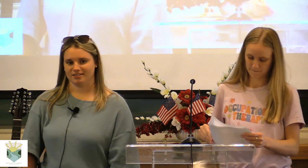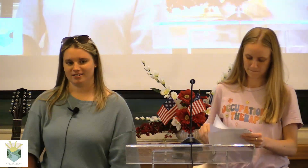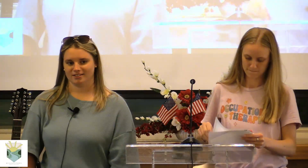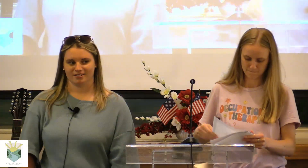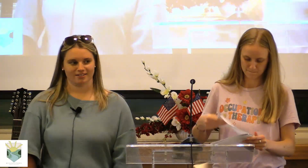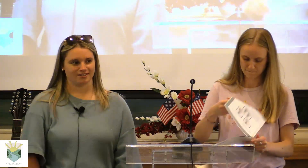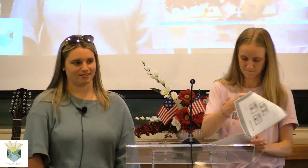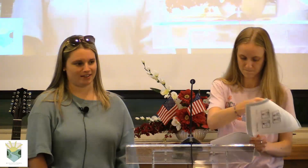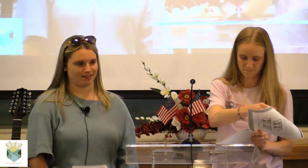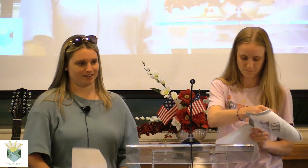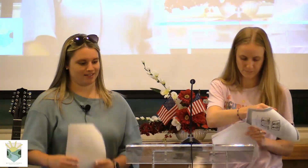Okay.